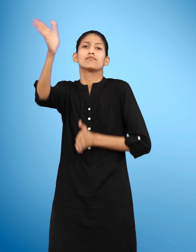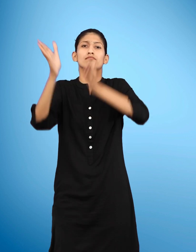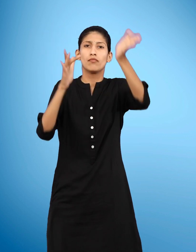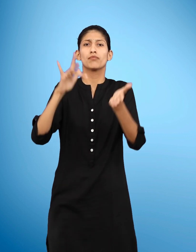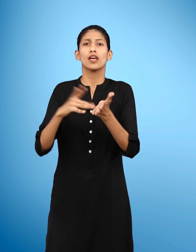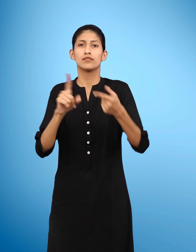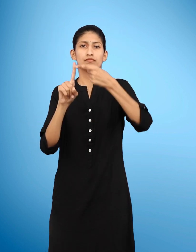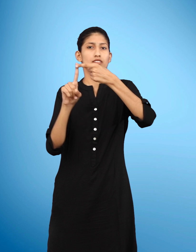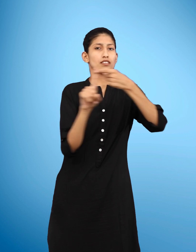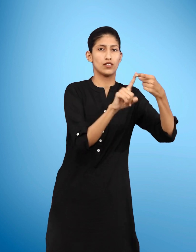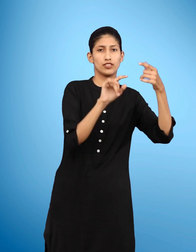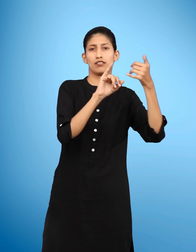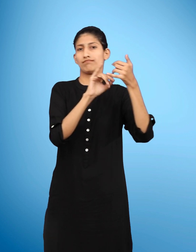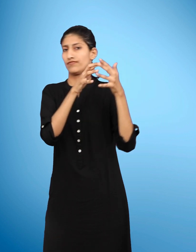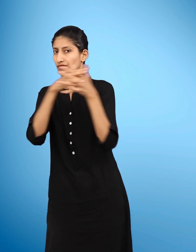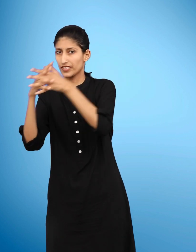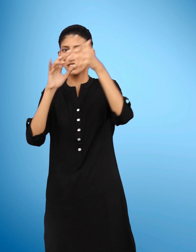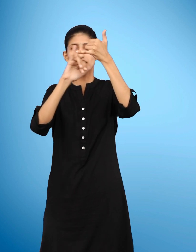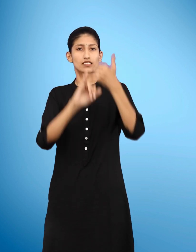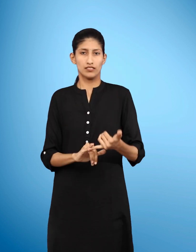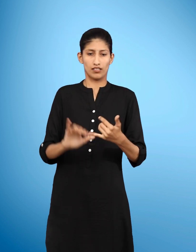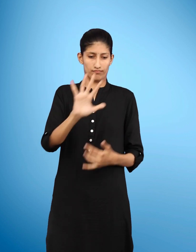to the eastern, western, and southern coasts.